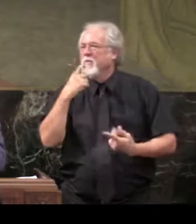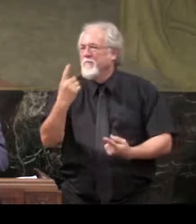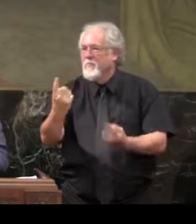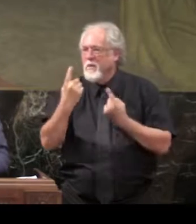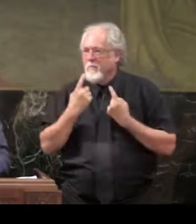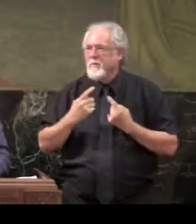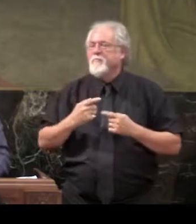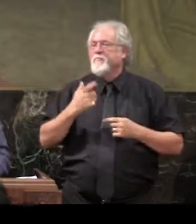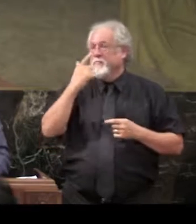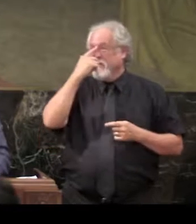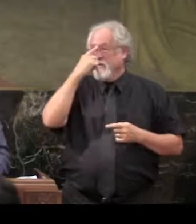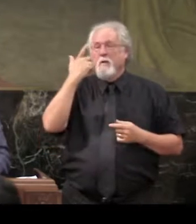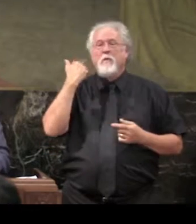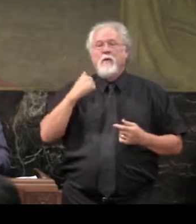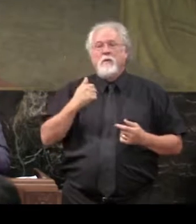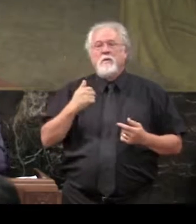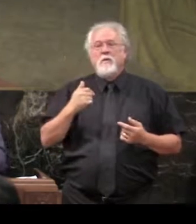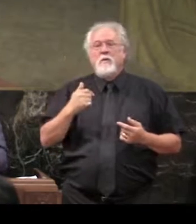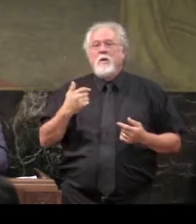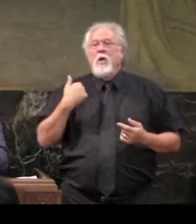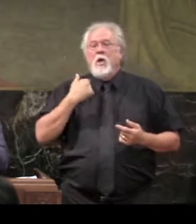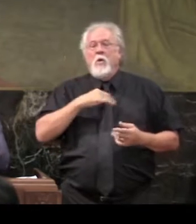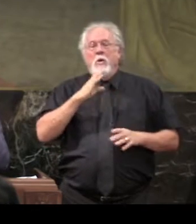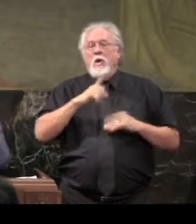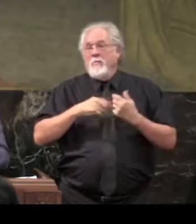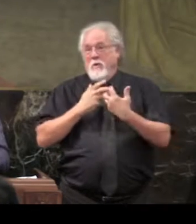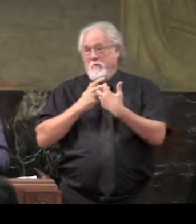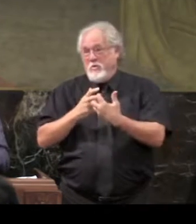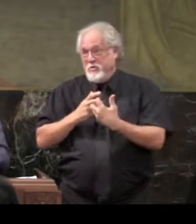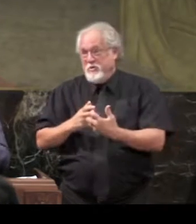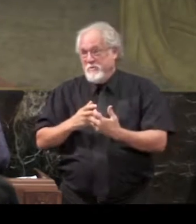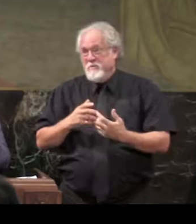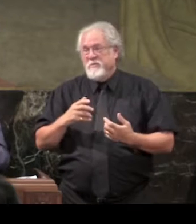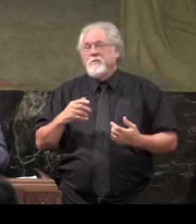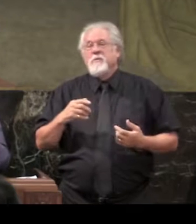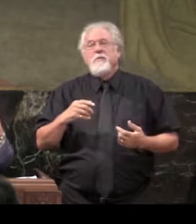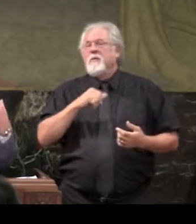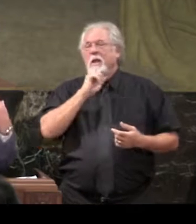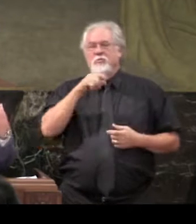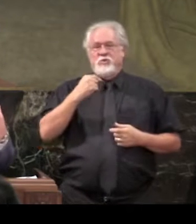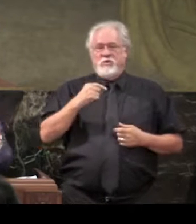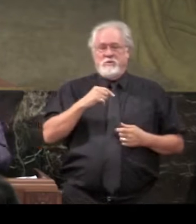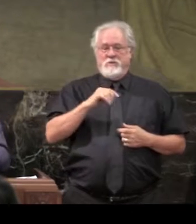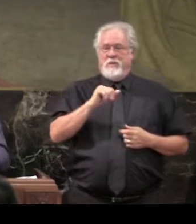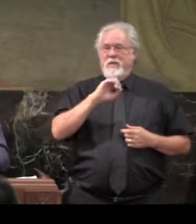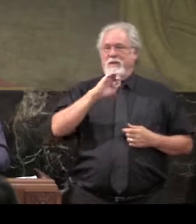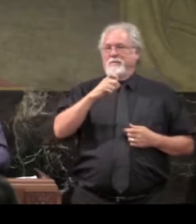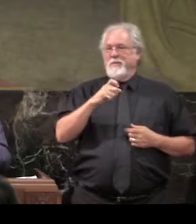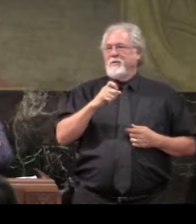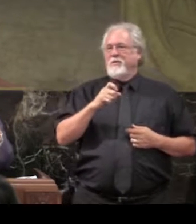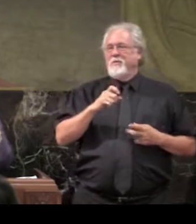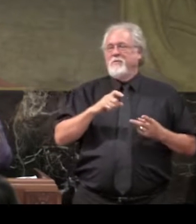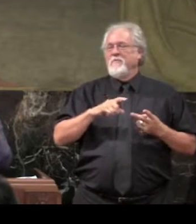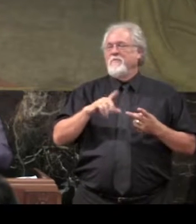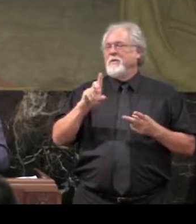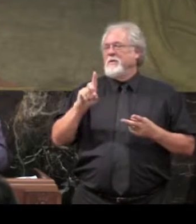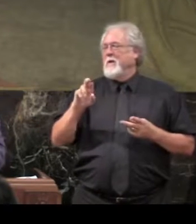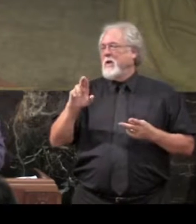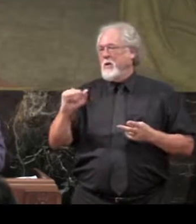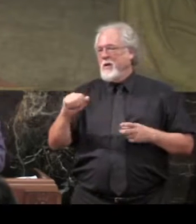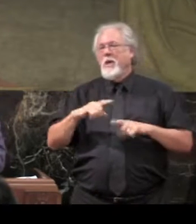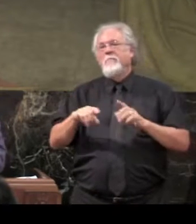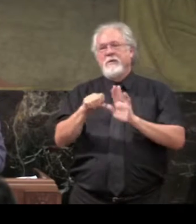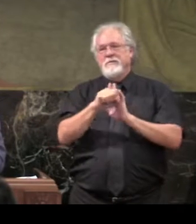because it's incredibly, we talked about partnerships. It's not just the executive branch and the DRA and local government. It's our